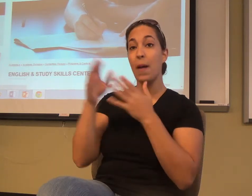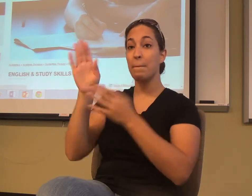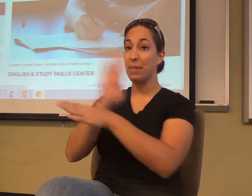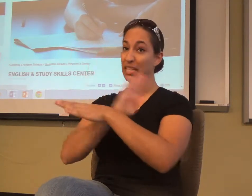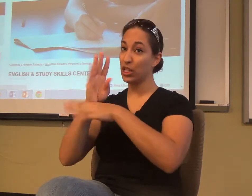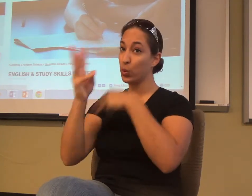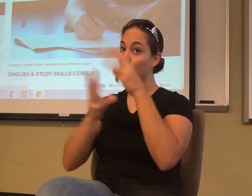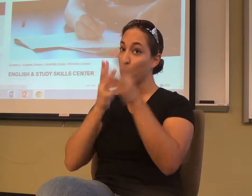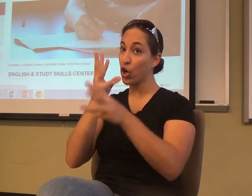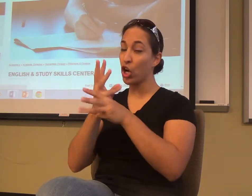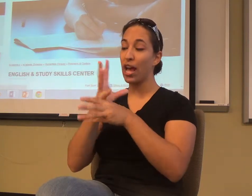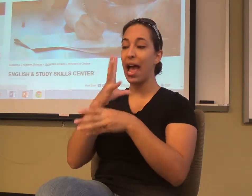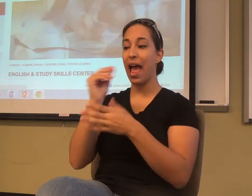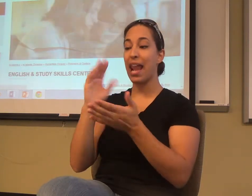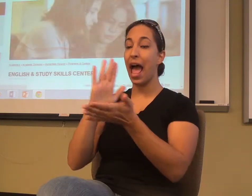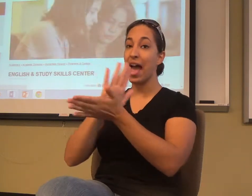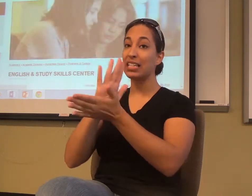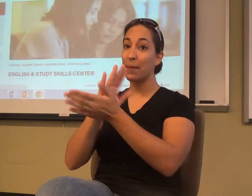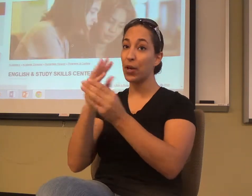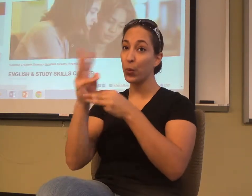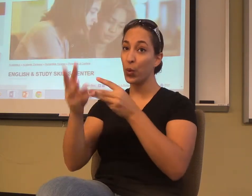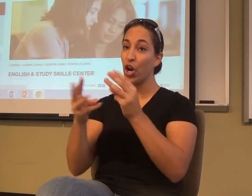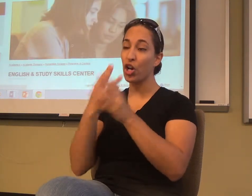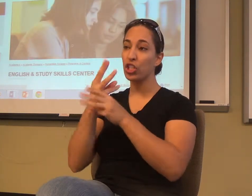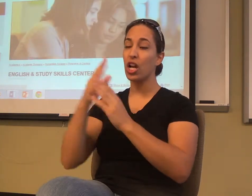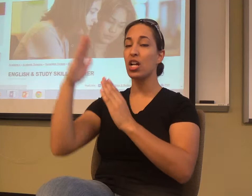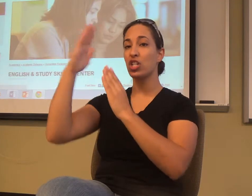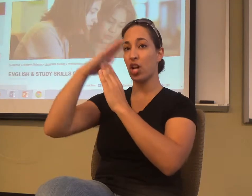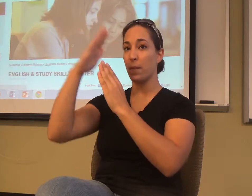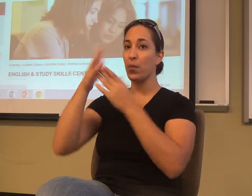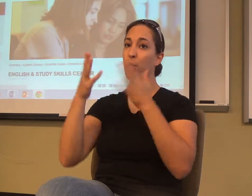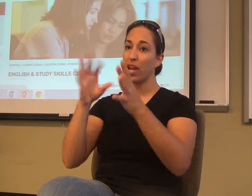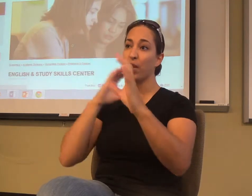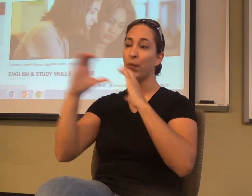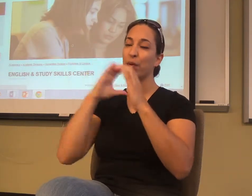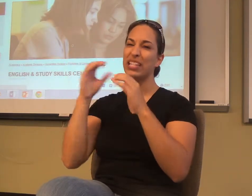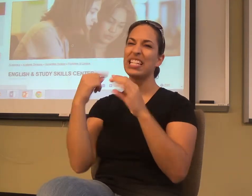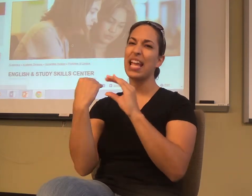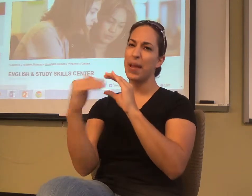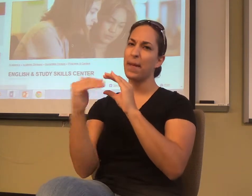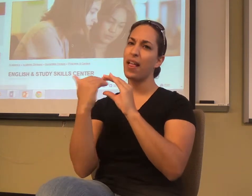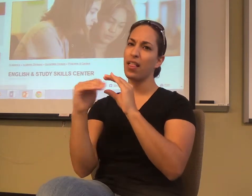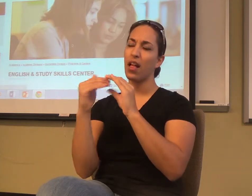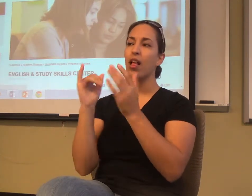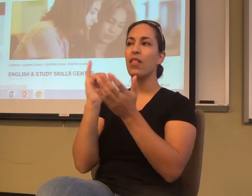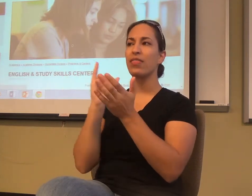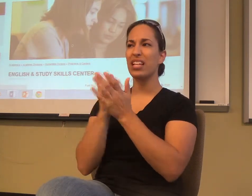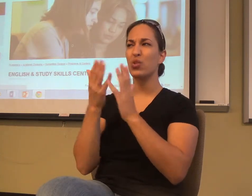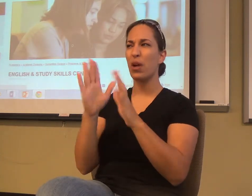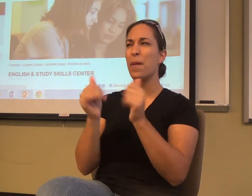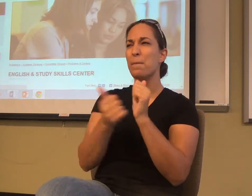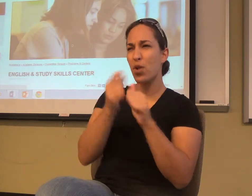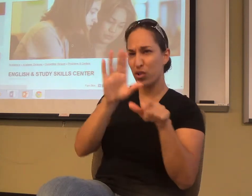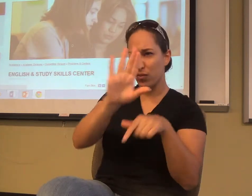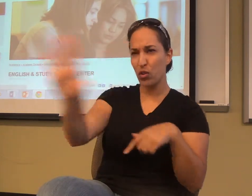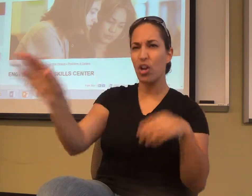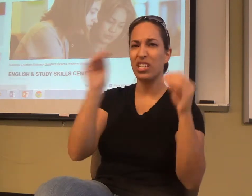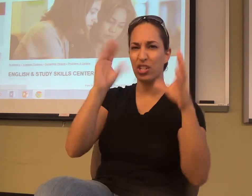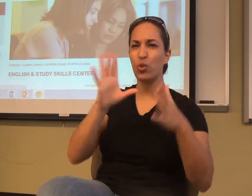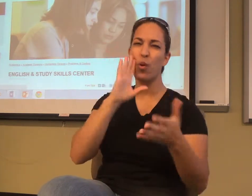of communication is email. So that's the way that I'm going to keep in touch with you. That's the way probably many of your instructors are going to keep in touch with you. So it's really important